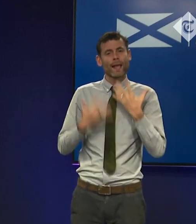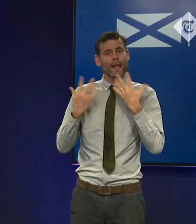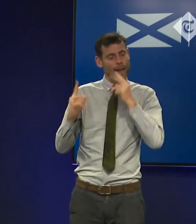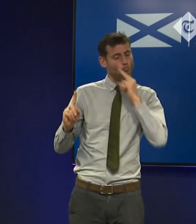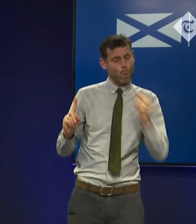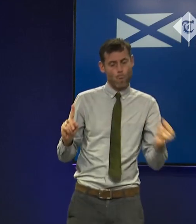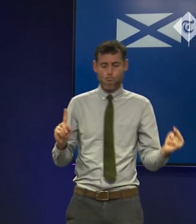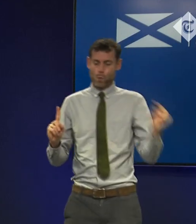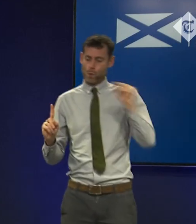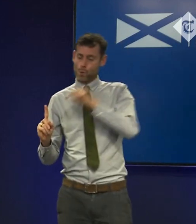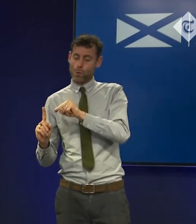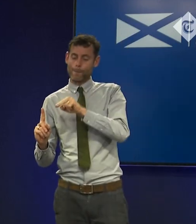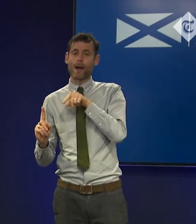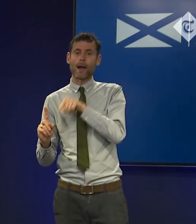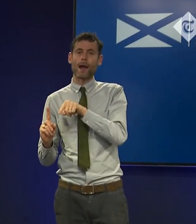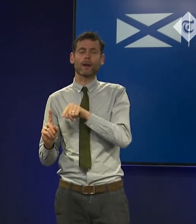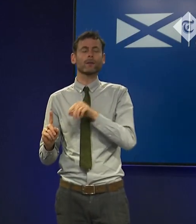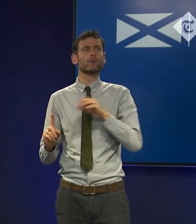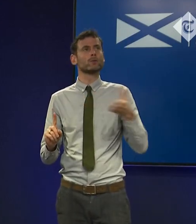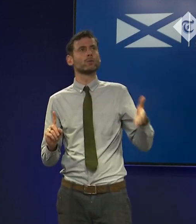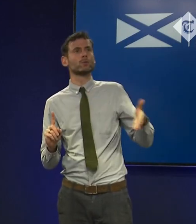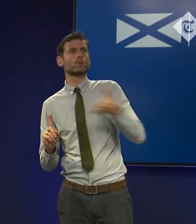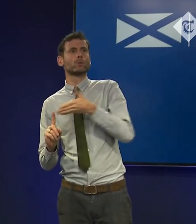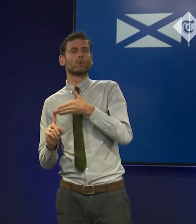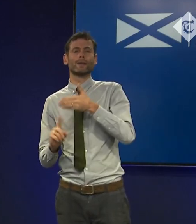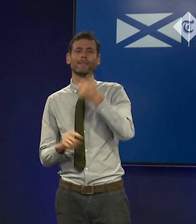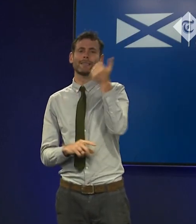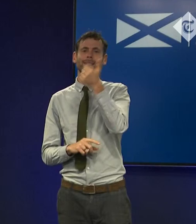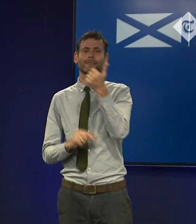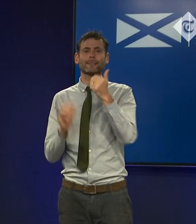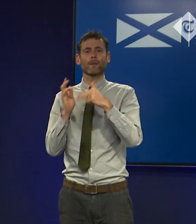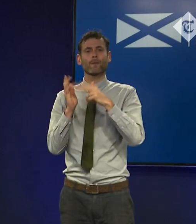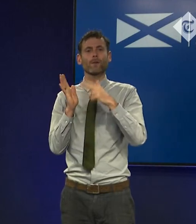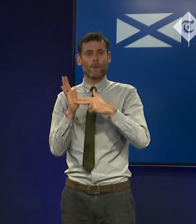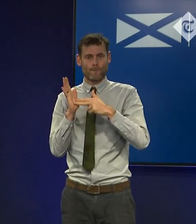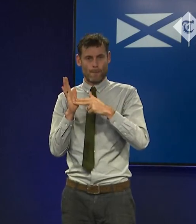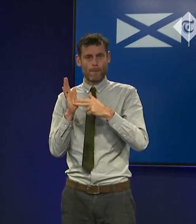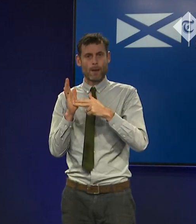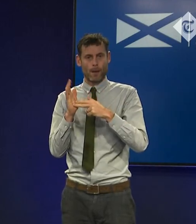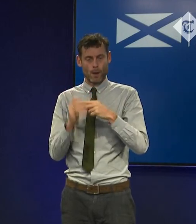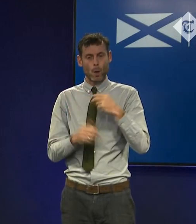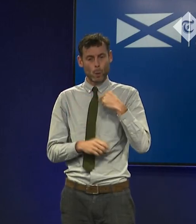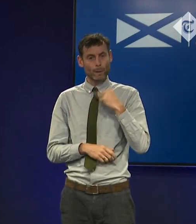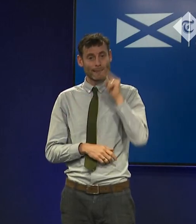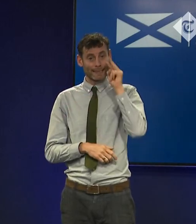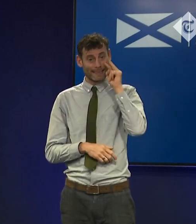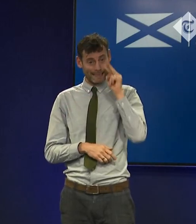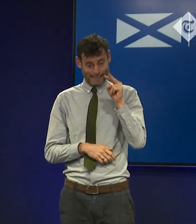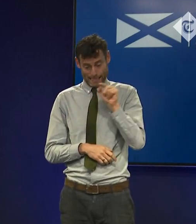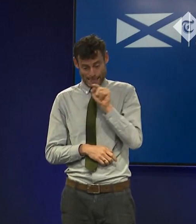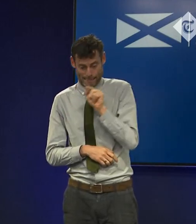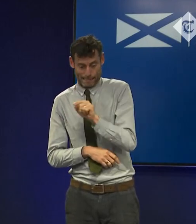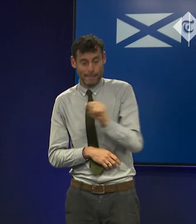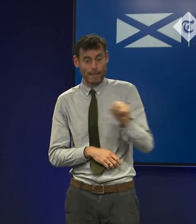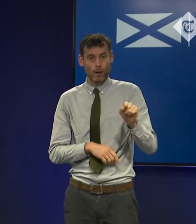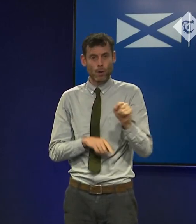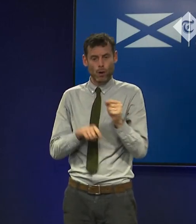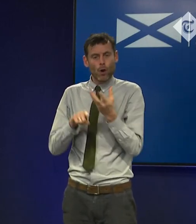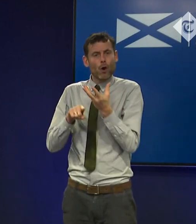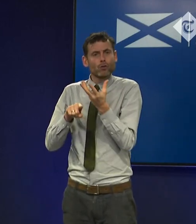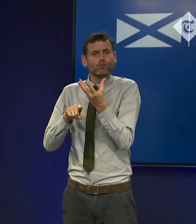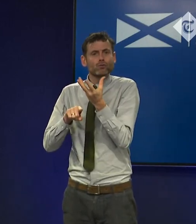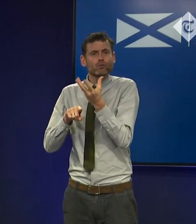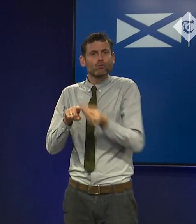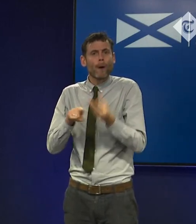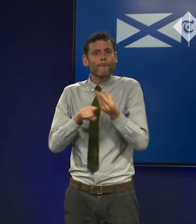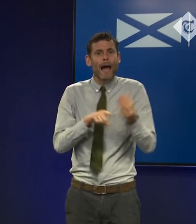over to the 16th of November, we're starting to see some S gene dropout cases beginning to appear